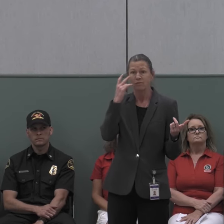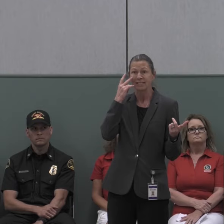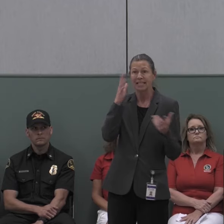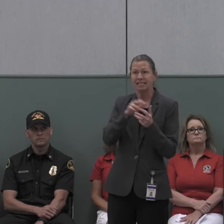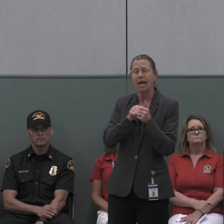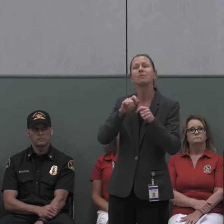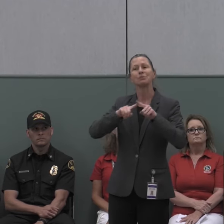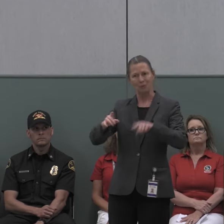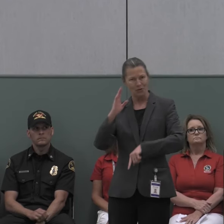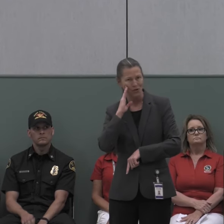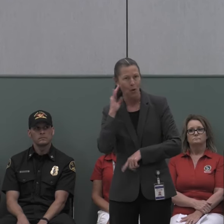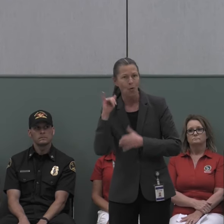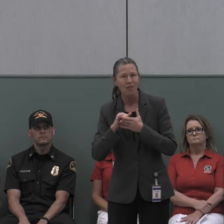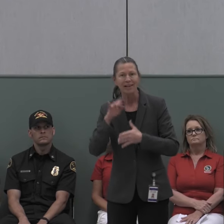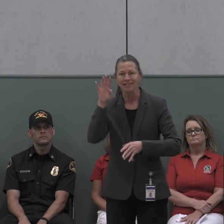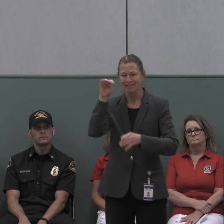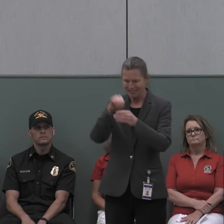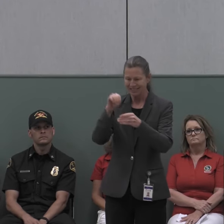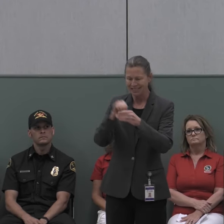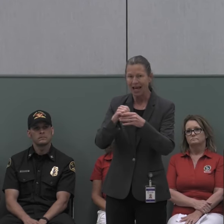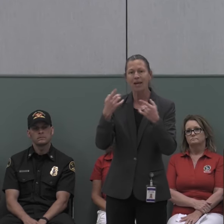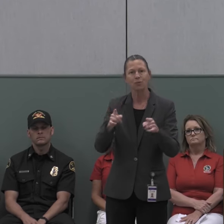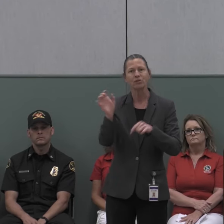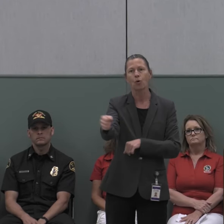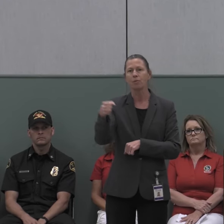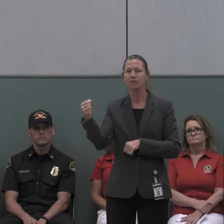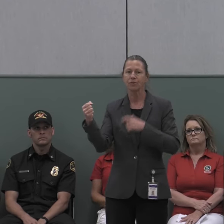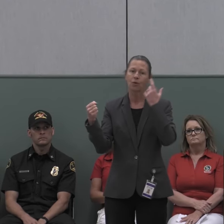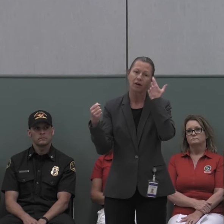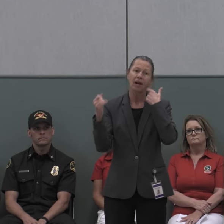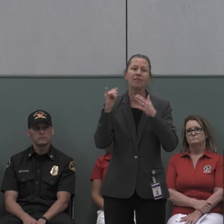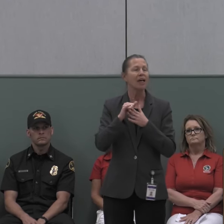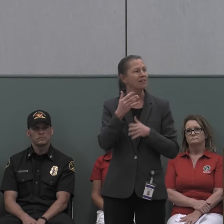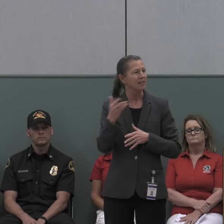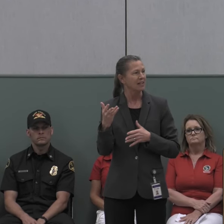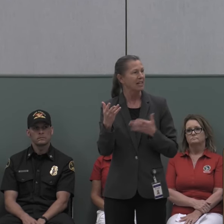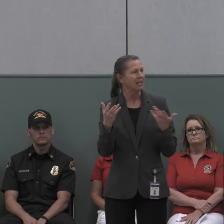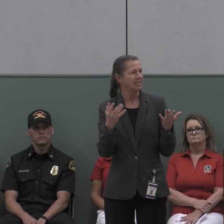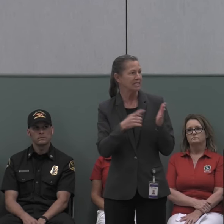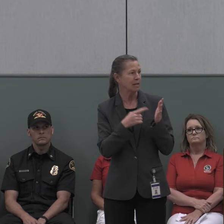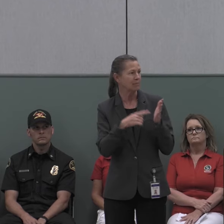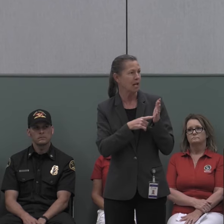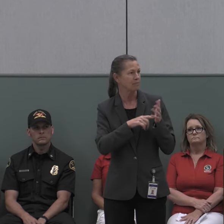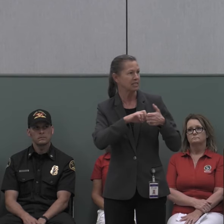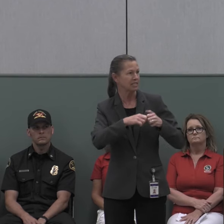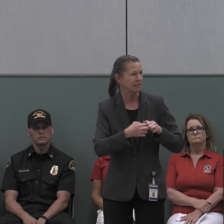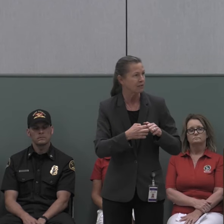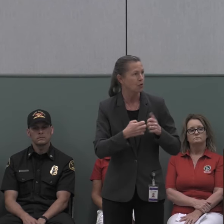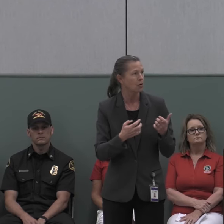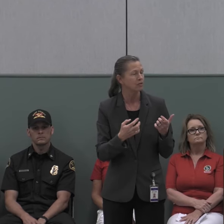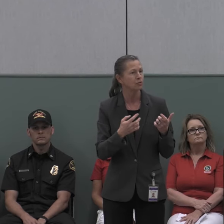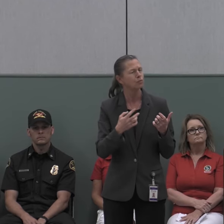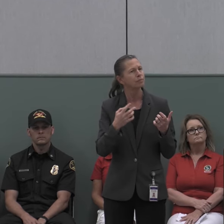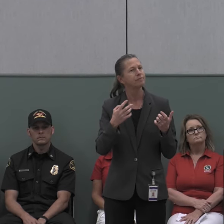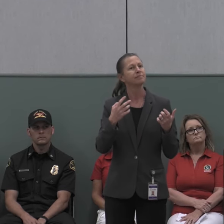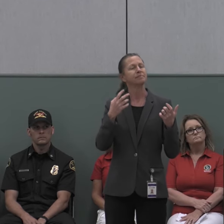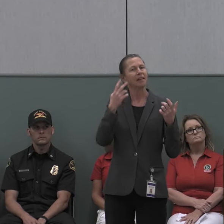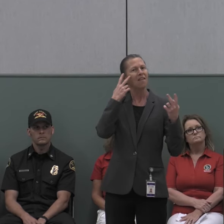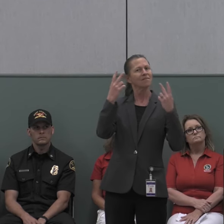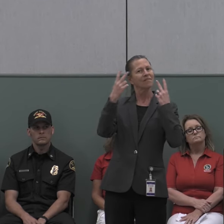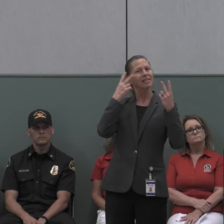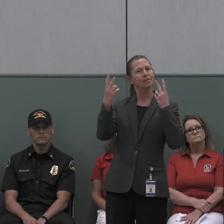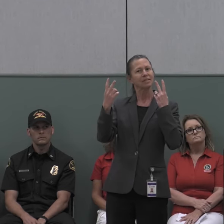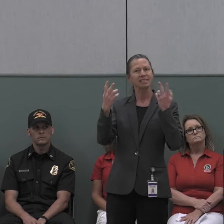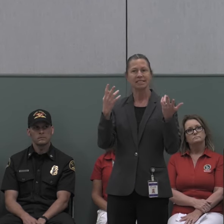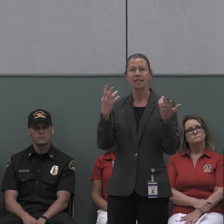one of the issues with earthquakes, is that sometimes it's visible, difficult to see visibly see the damage. But it's there, and